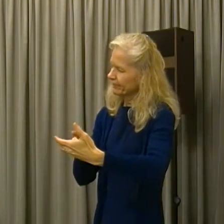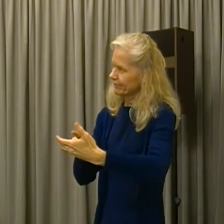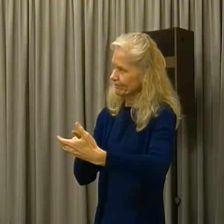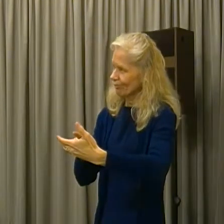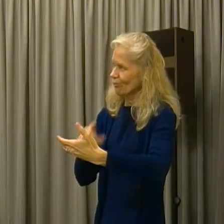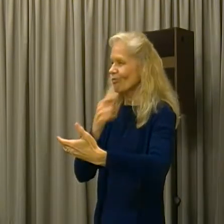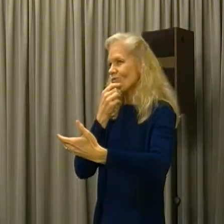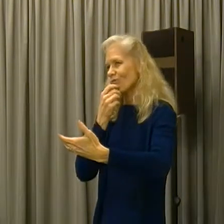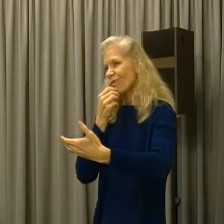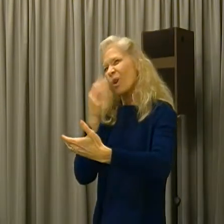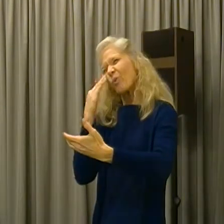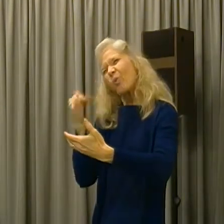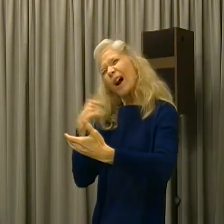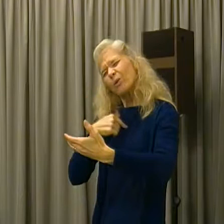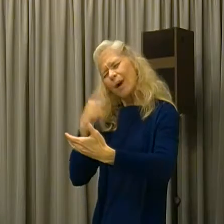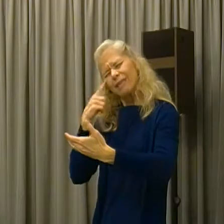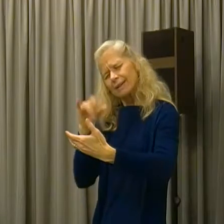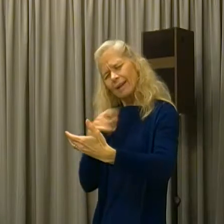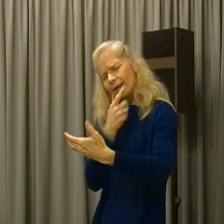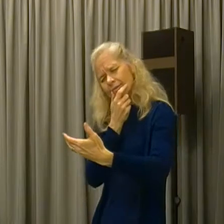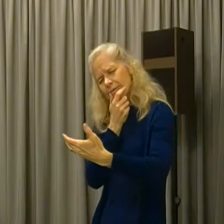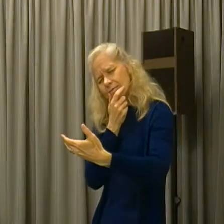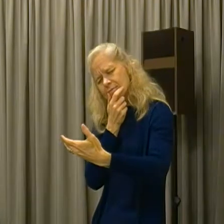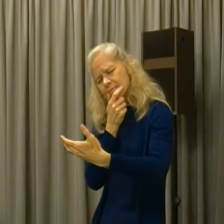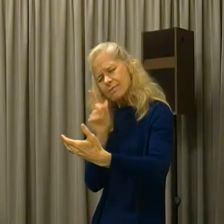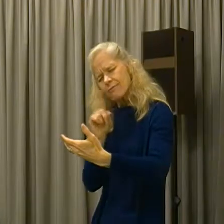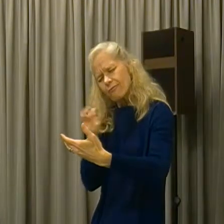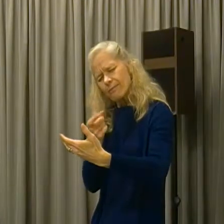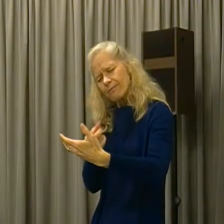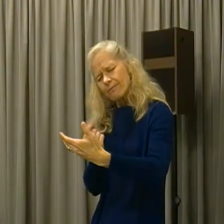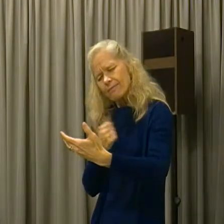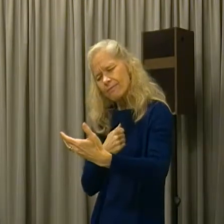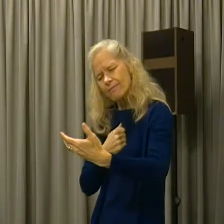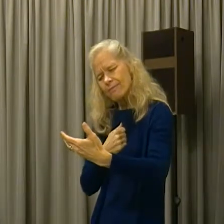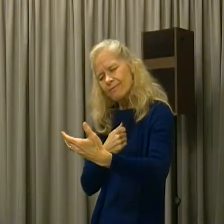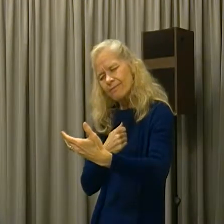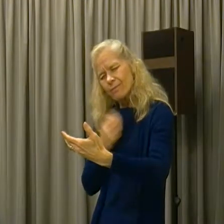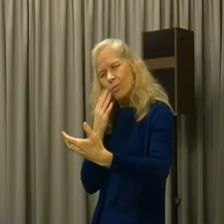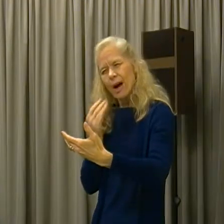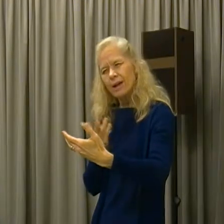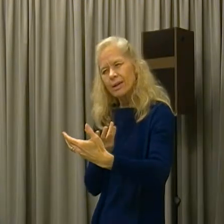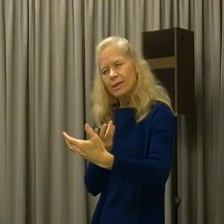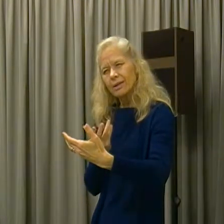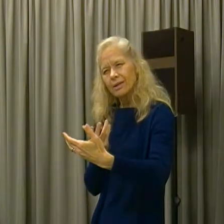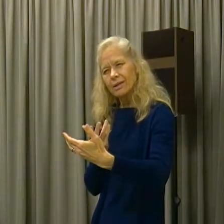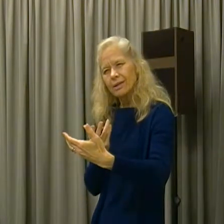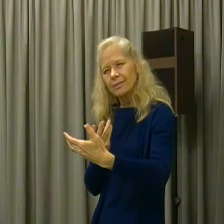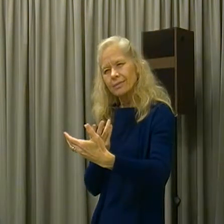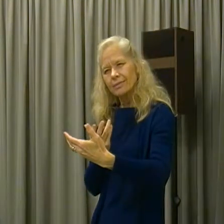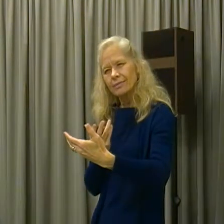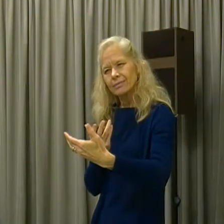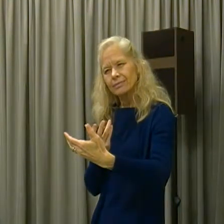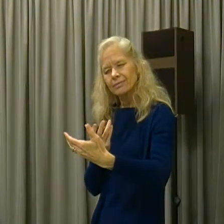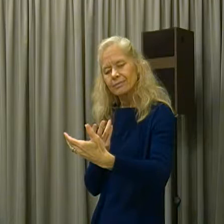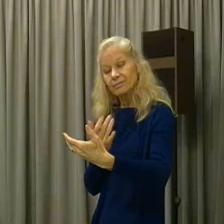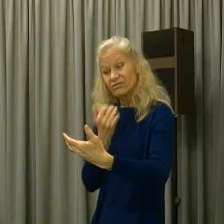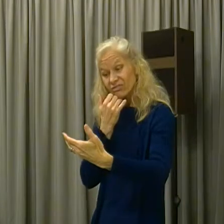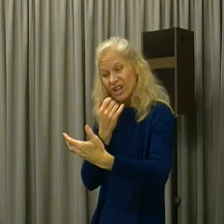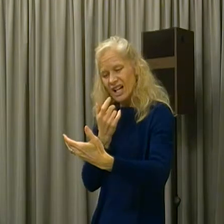you. And really didn't seem like much happened. But Lord, thankfully, at some point, you